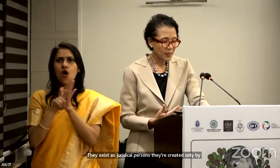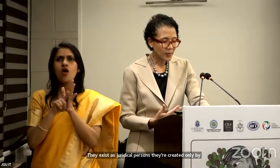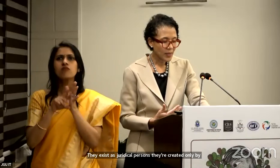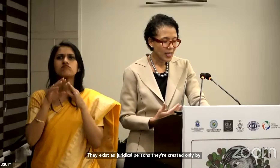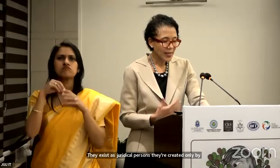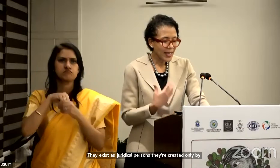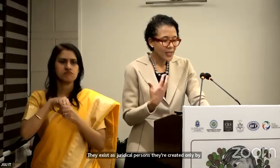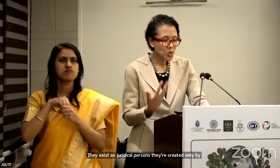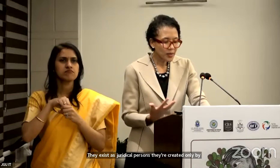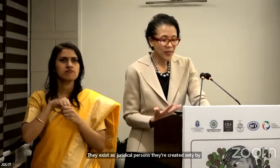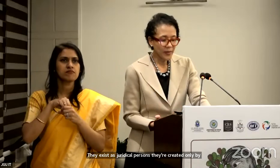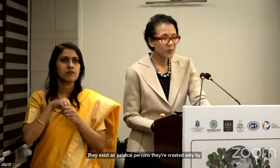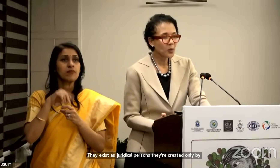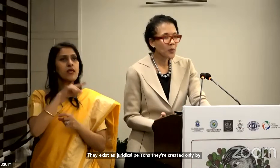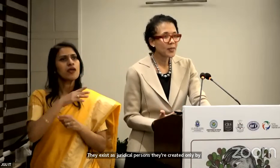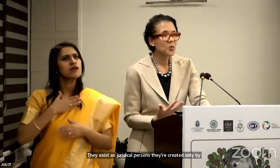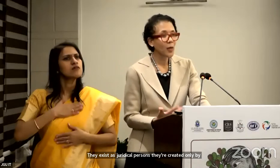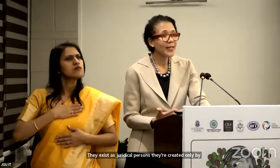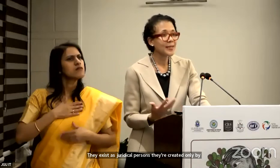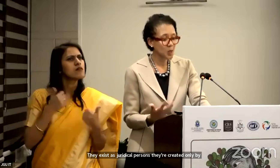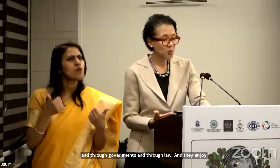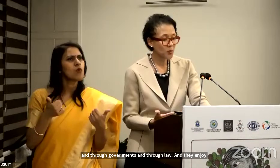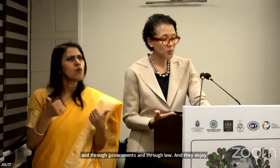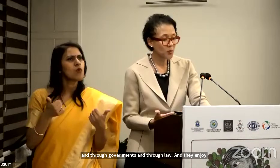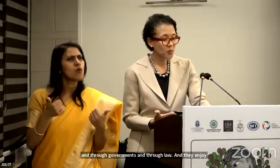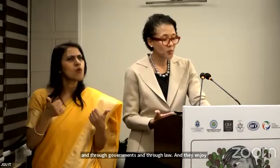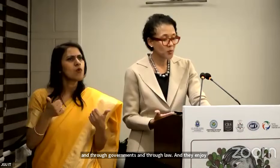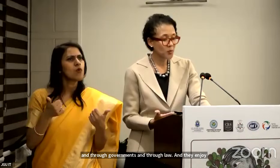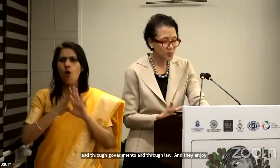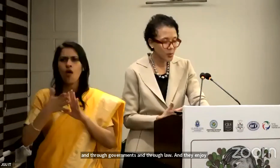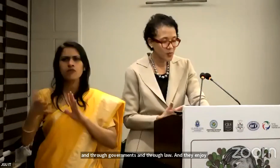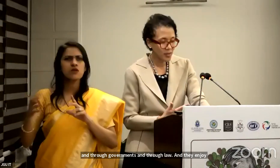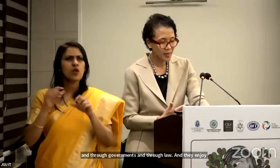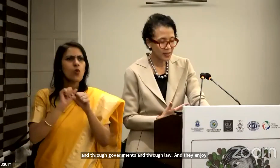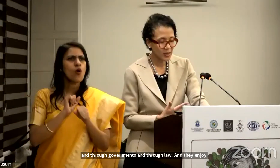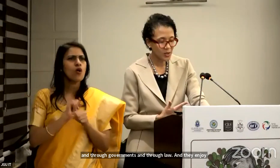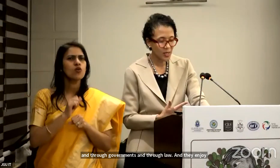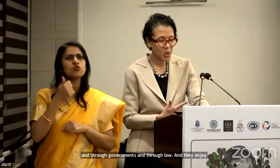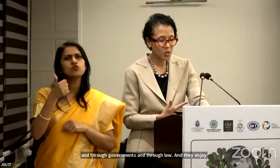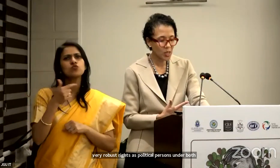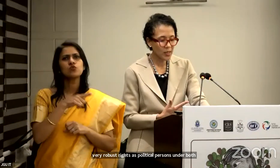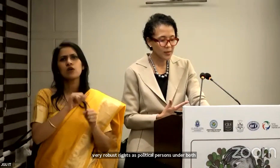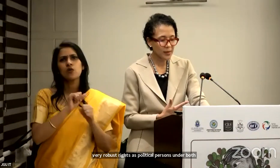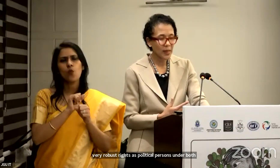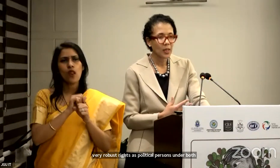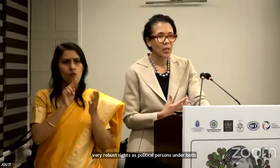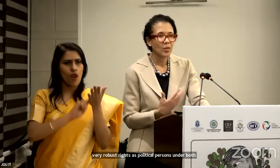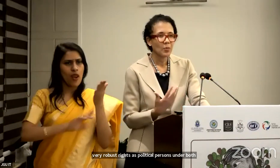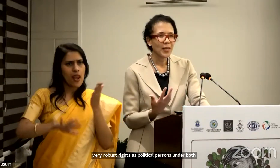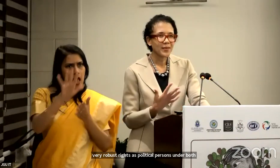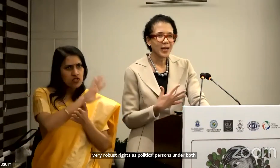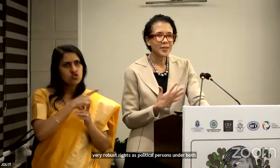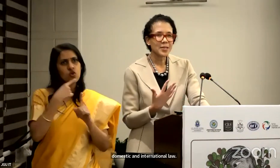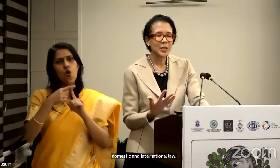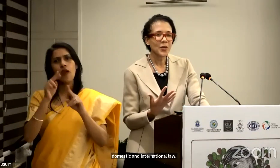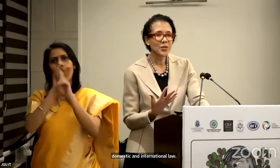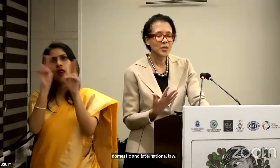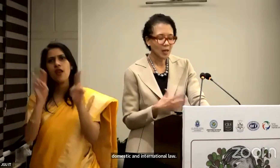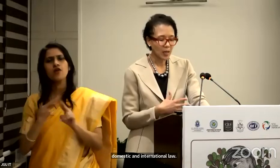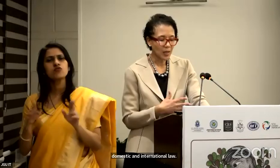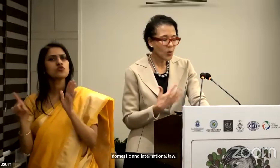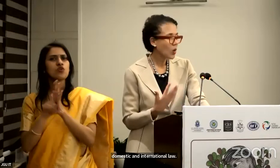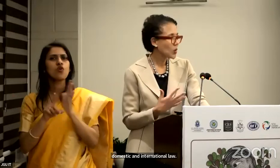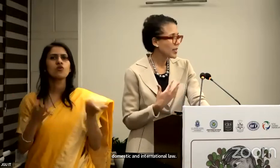And they enjoy very robust rights as juridical persons under both domestic and international law. But still,